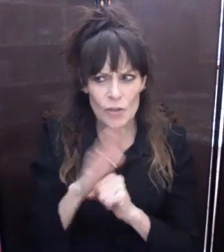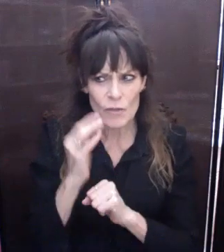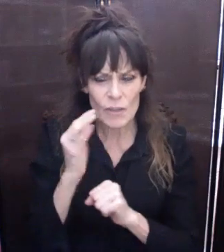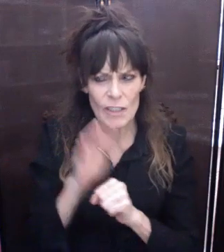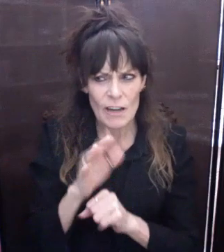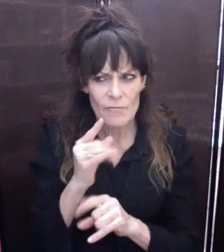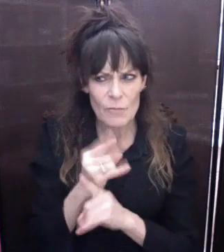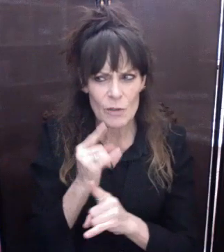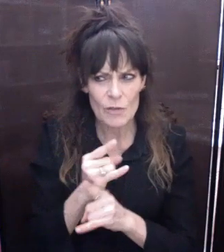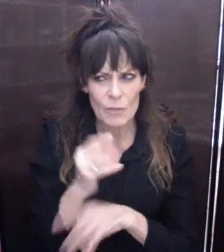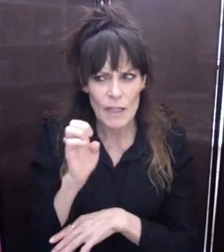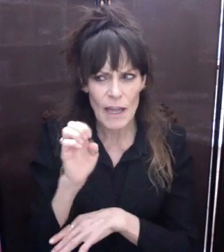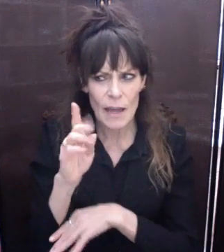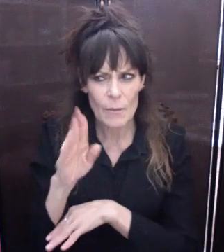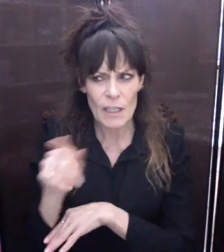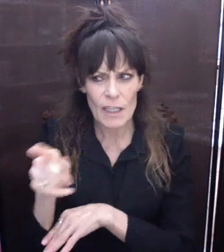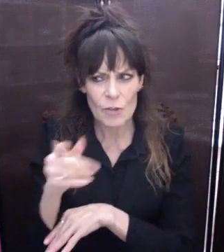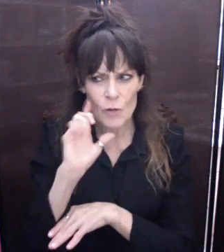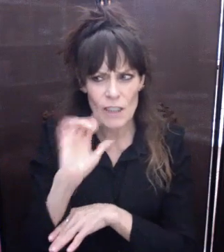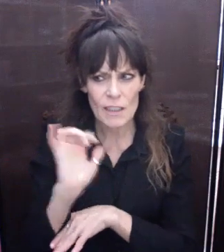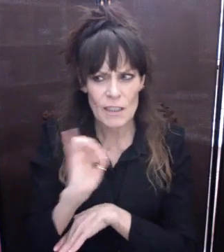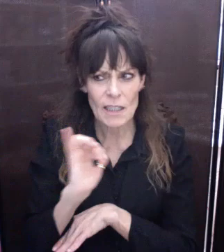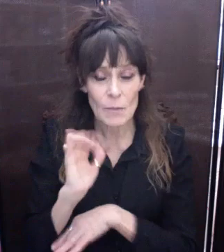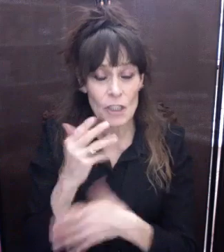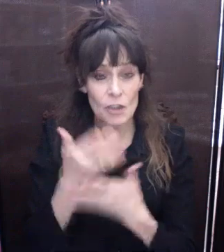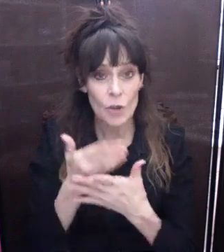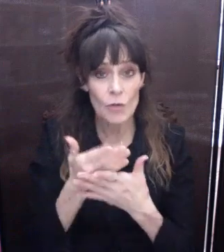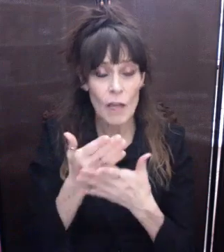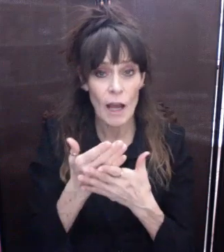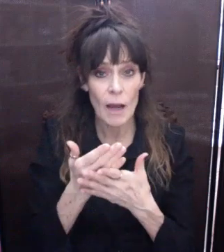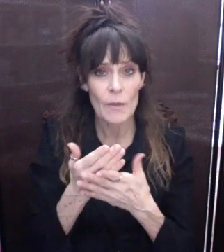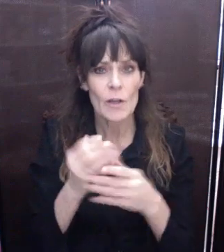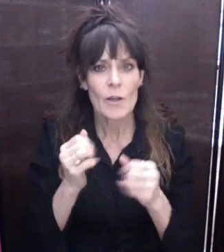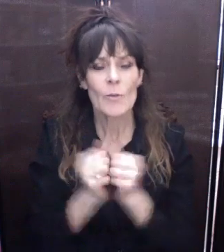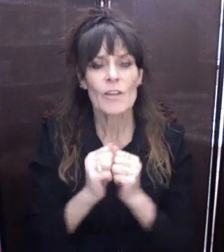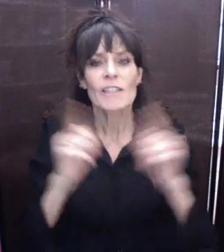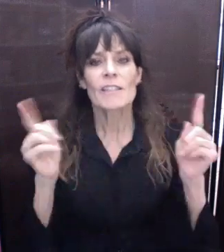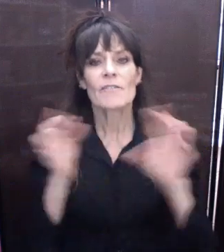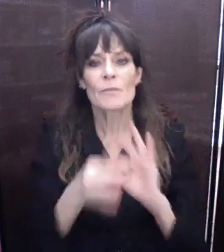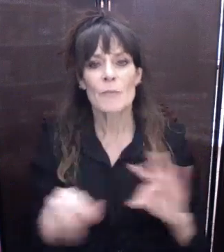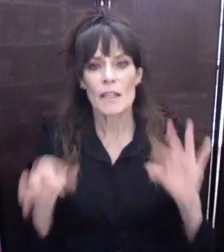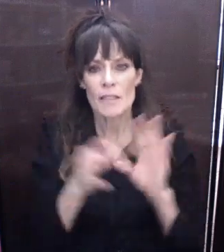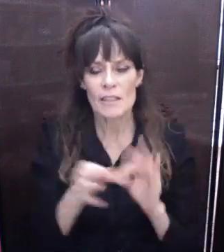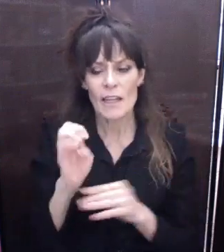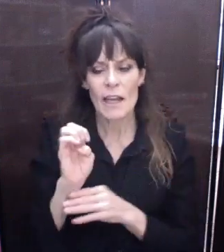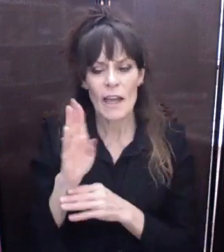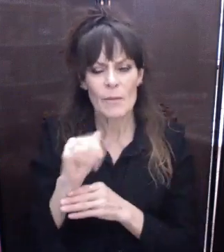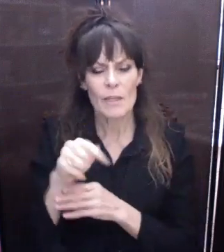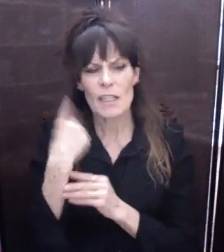he did. But Ebby arrived at Bill's house with a different message. Ebby didn't look the same. And we know